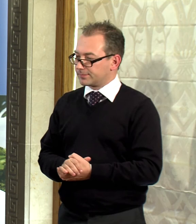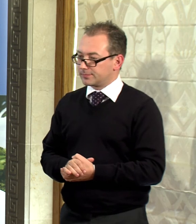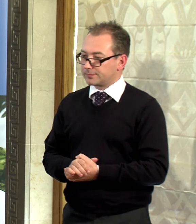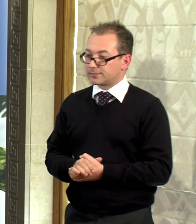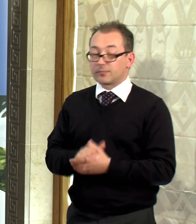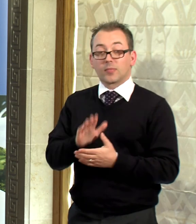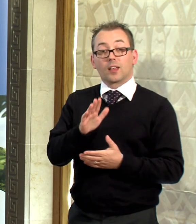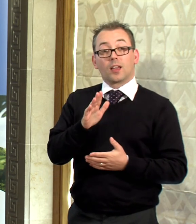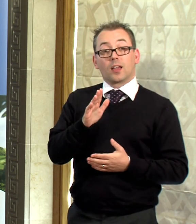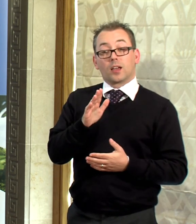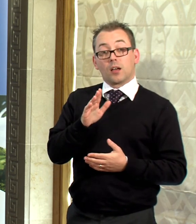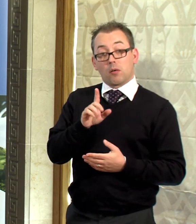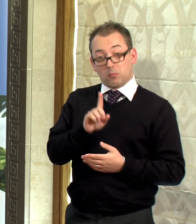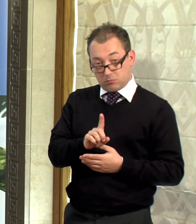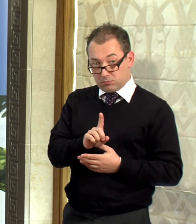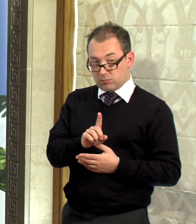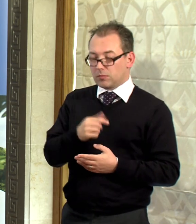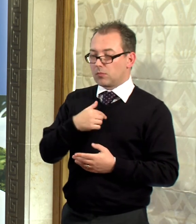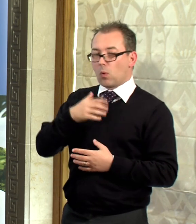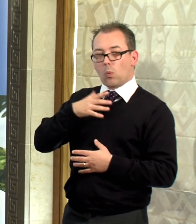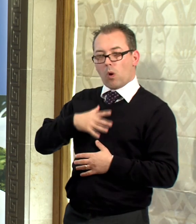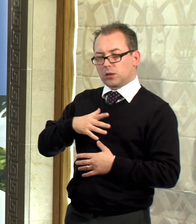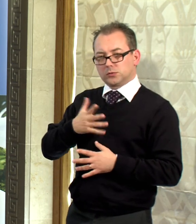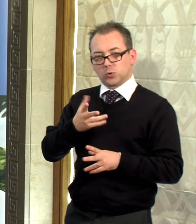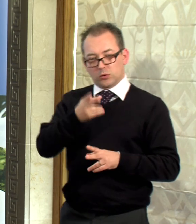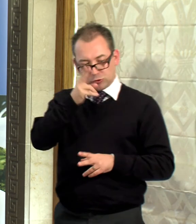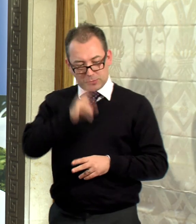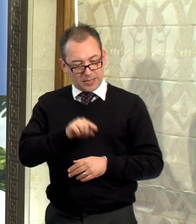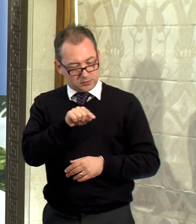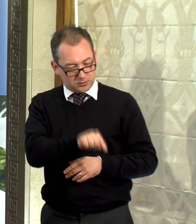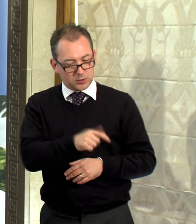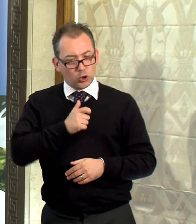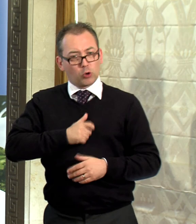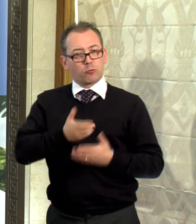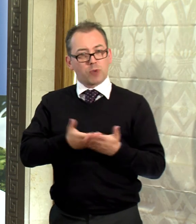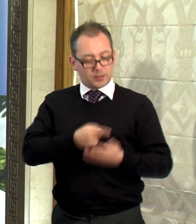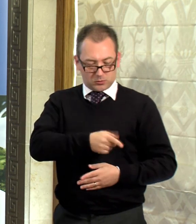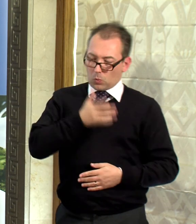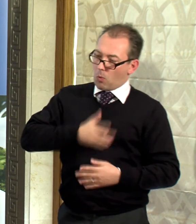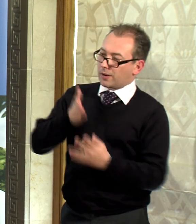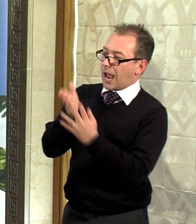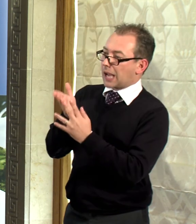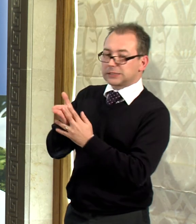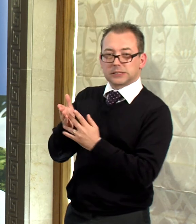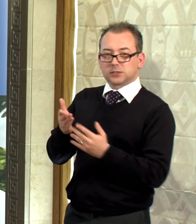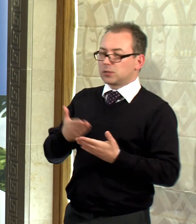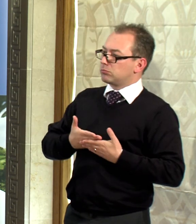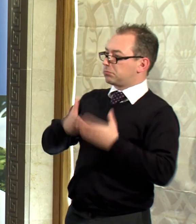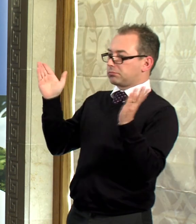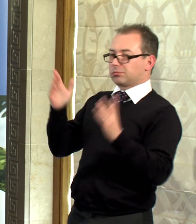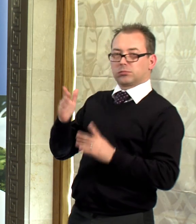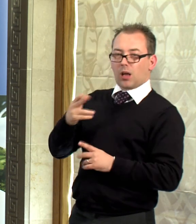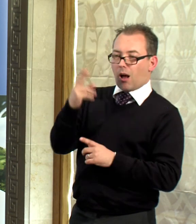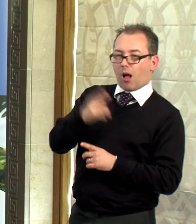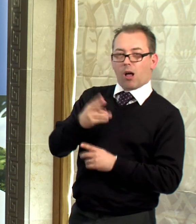Ultimately, if we are to respect the human right of access to all aspects of life, we must